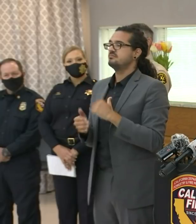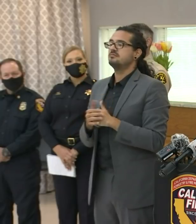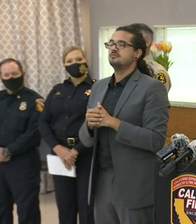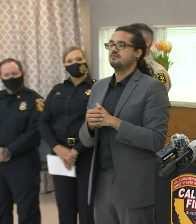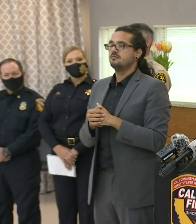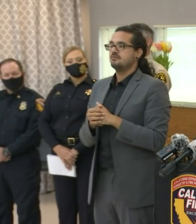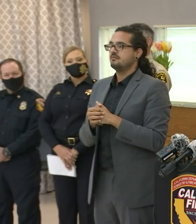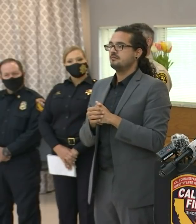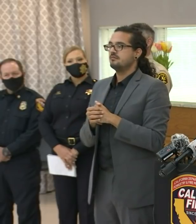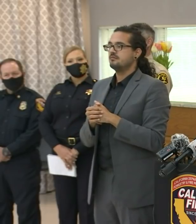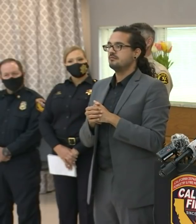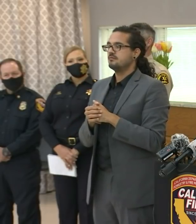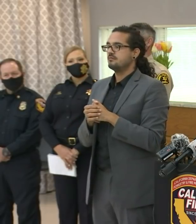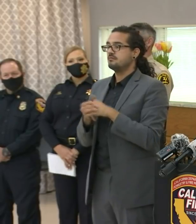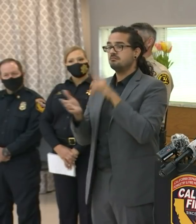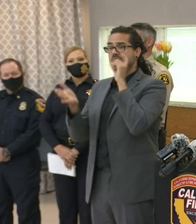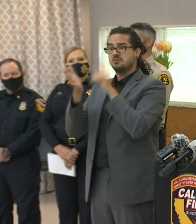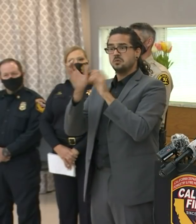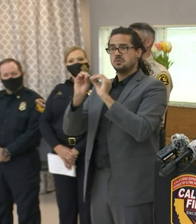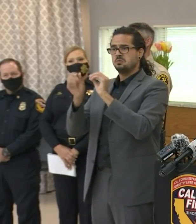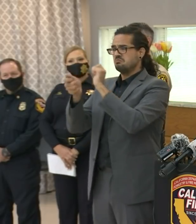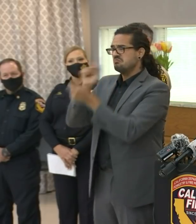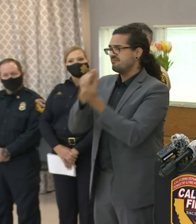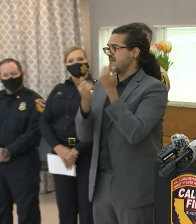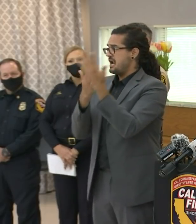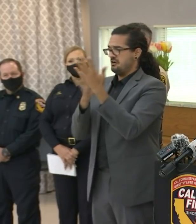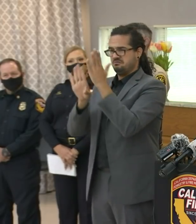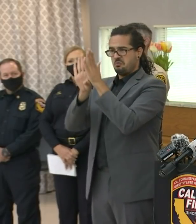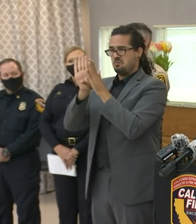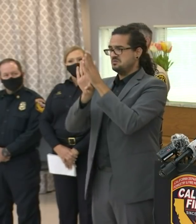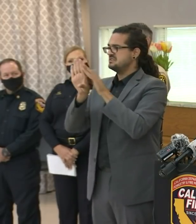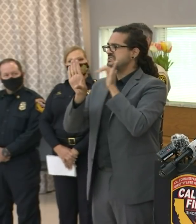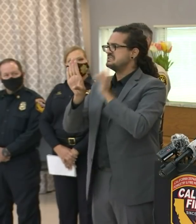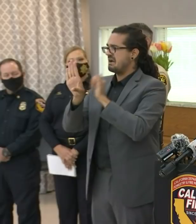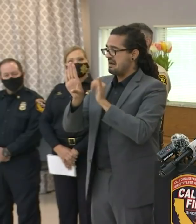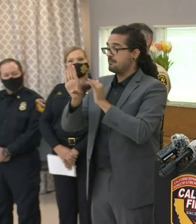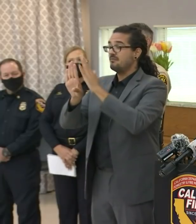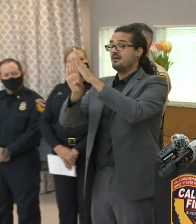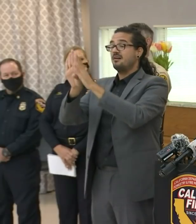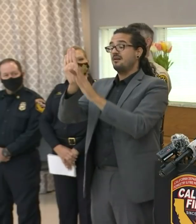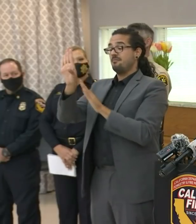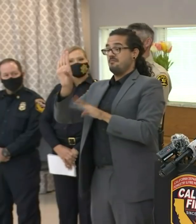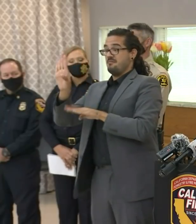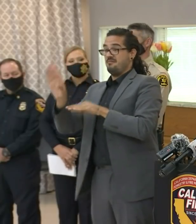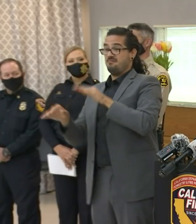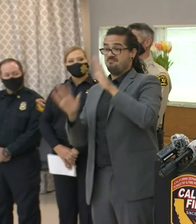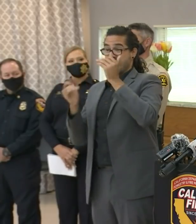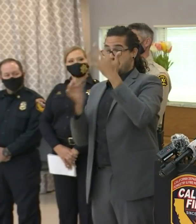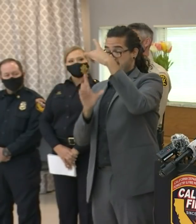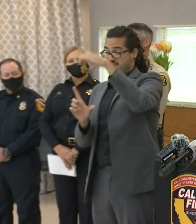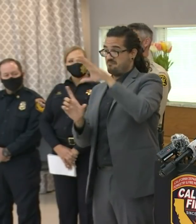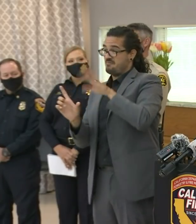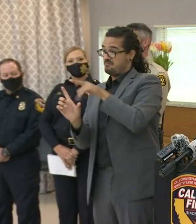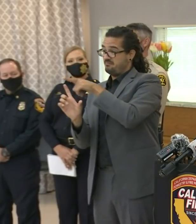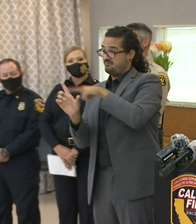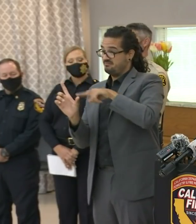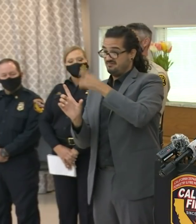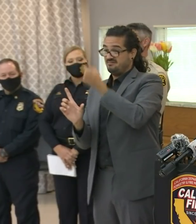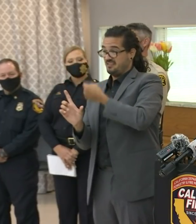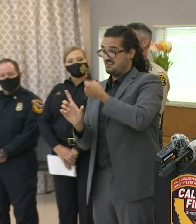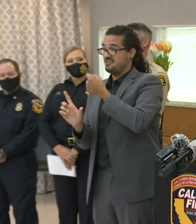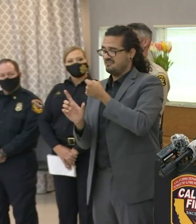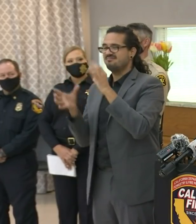at that location, so that's again good news. On the south end, as I stated this morning, we did complete our